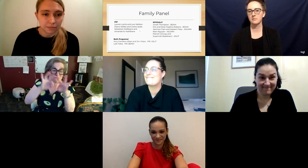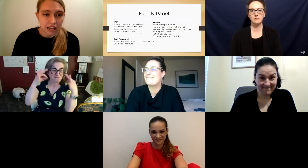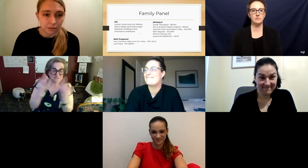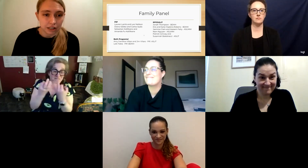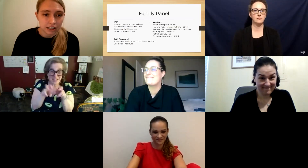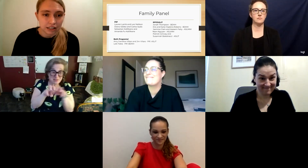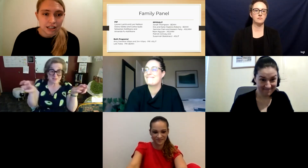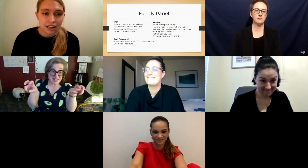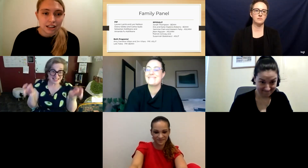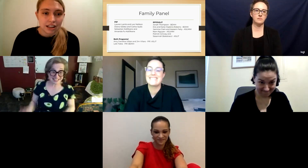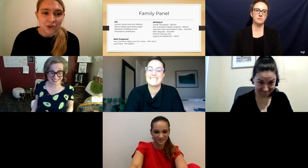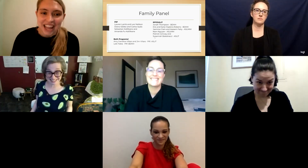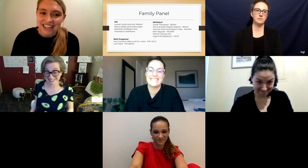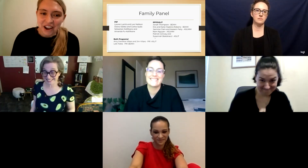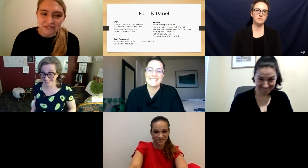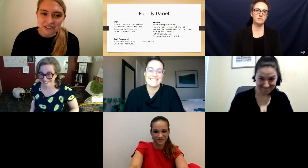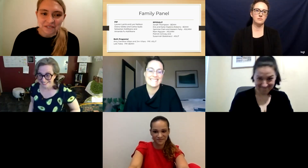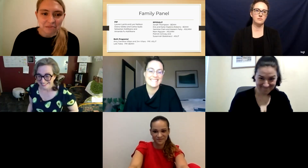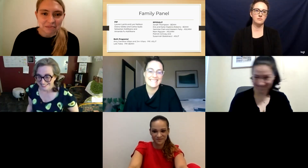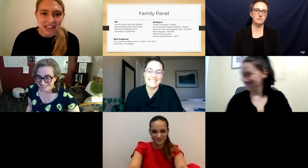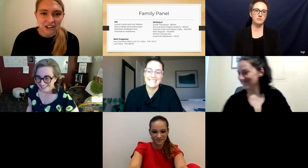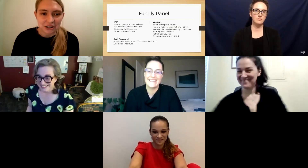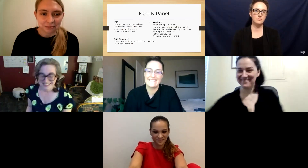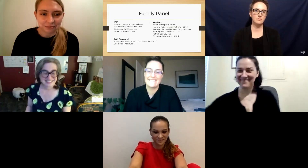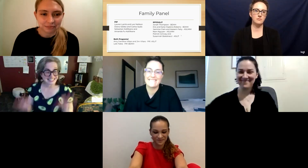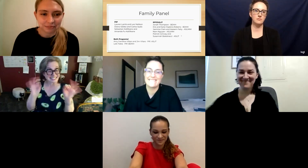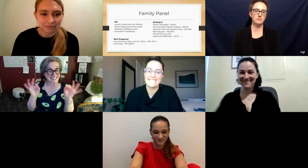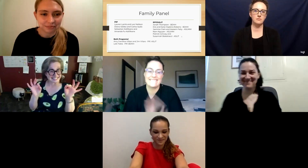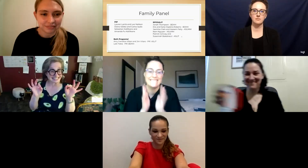This is Pamela. Okay, now for the family panel.